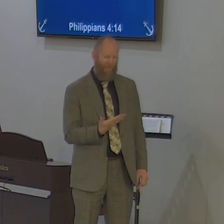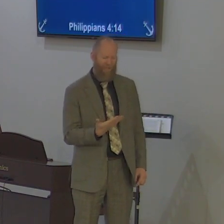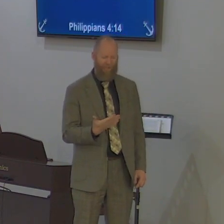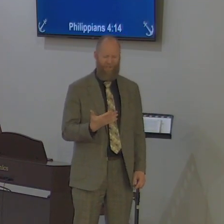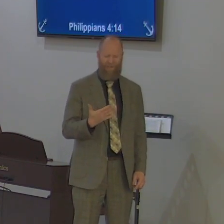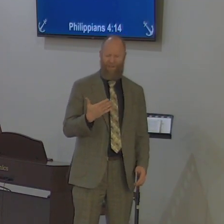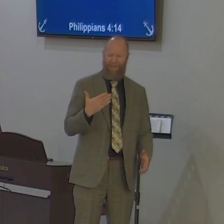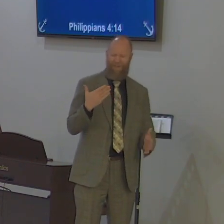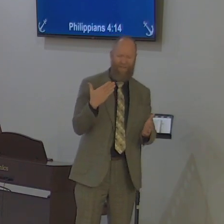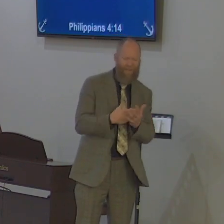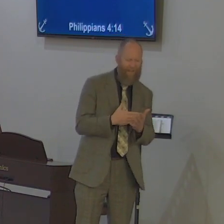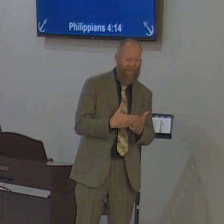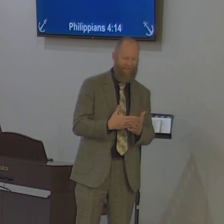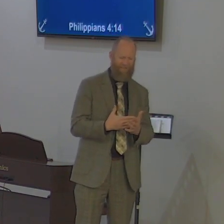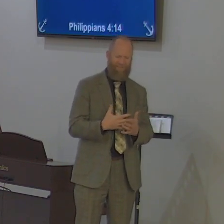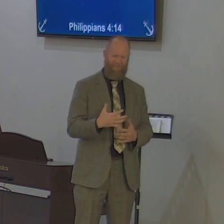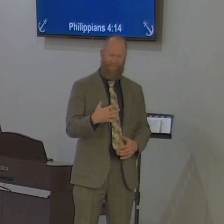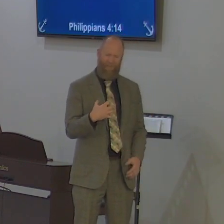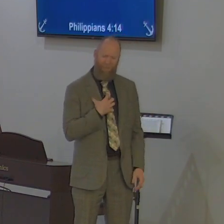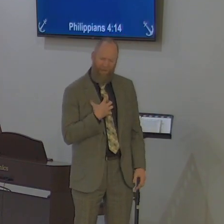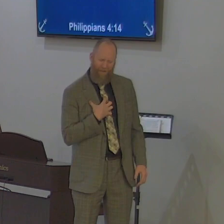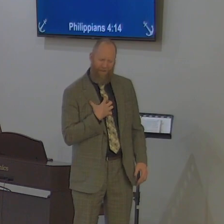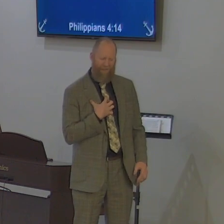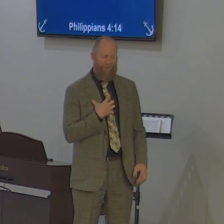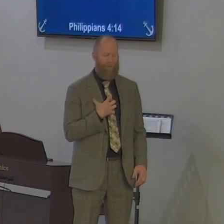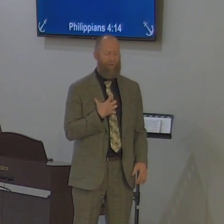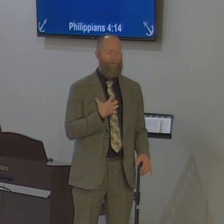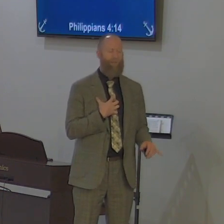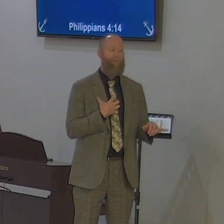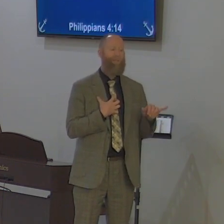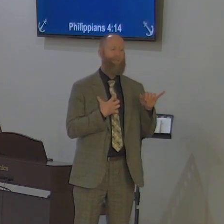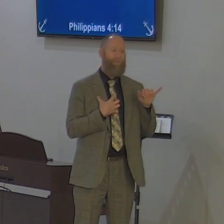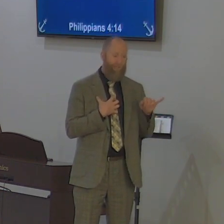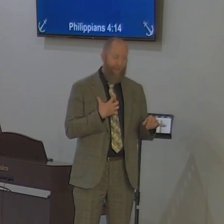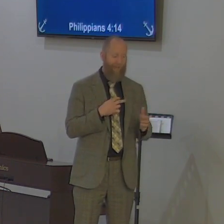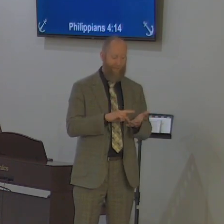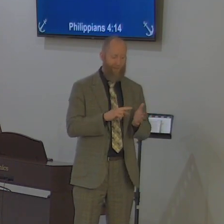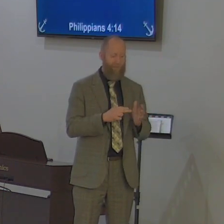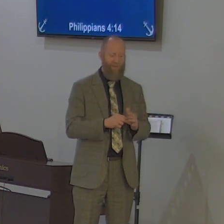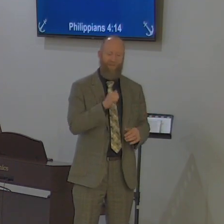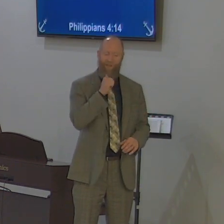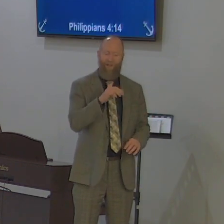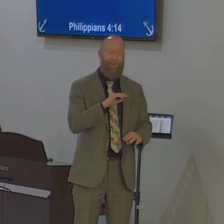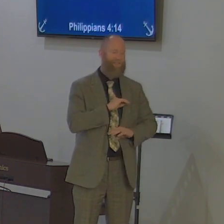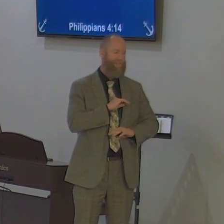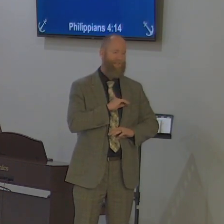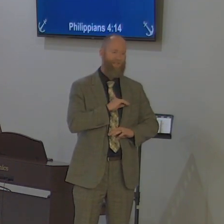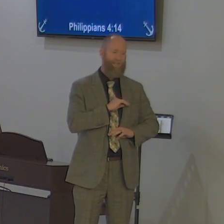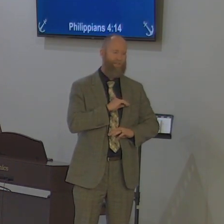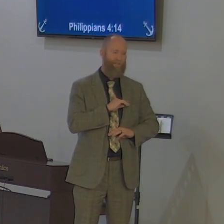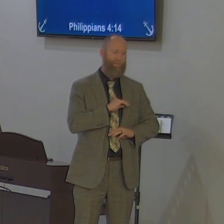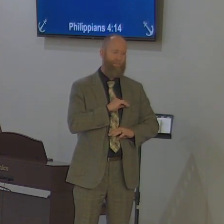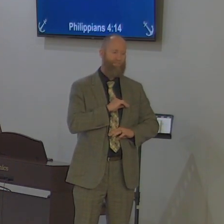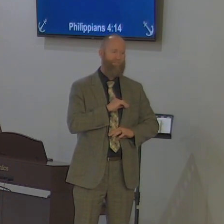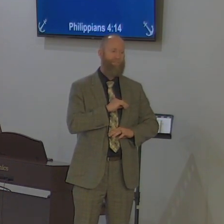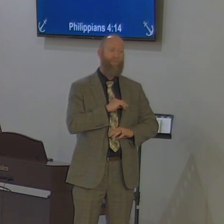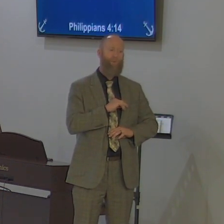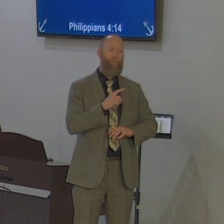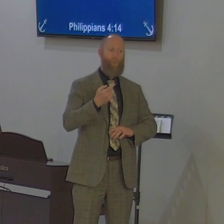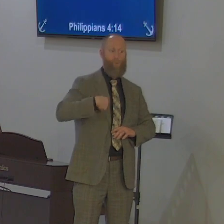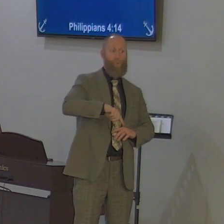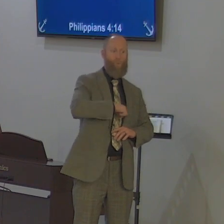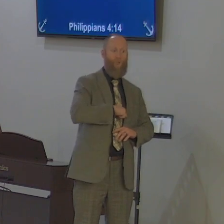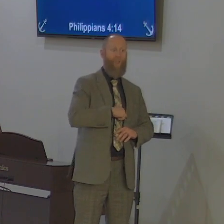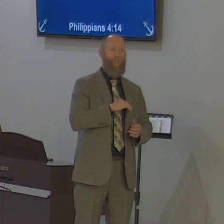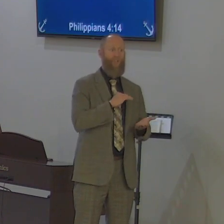the problem you're experiencing is at least discontentment. Not with this church,